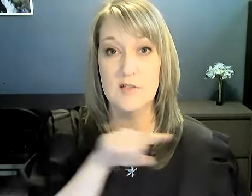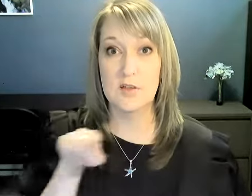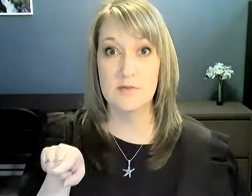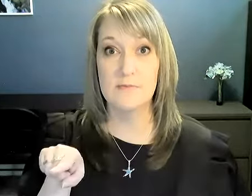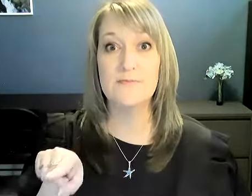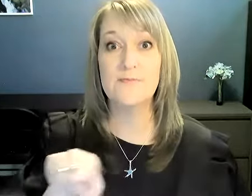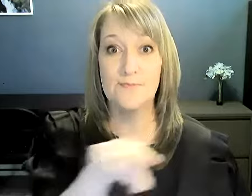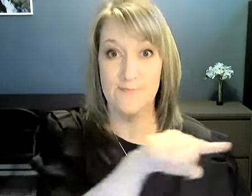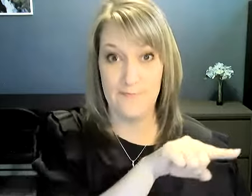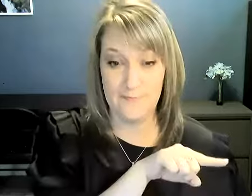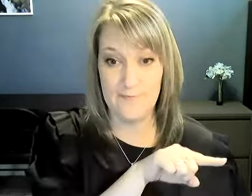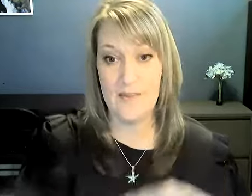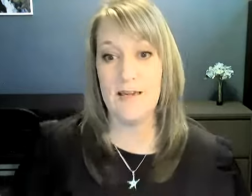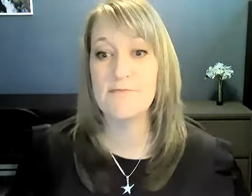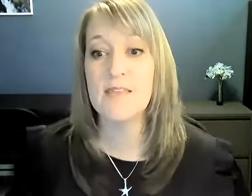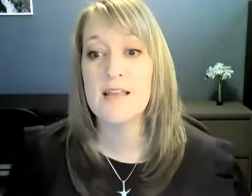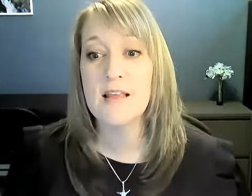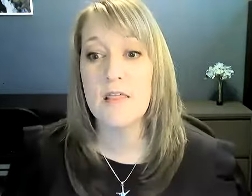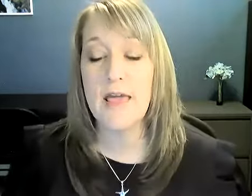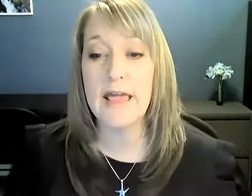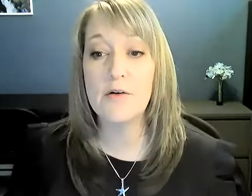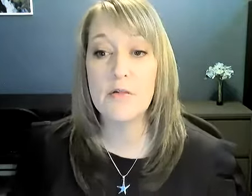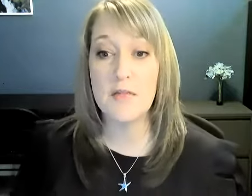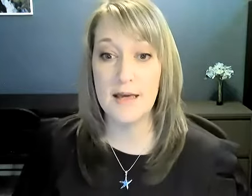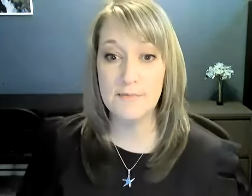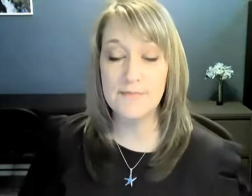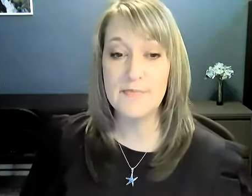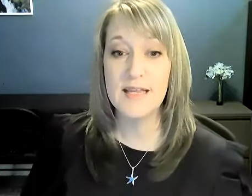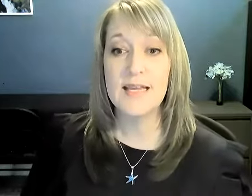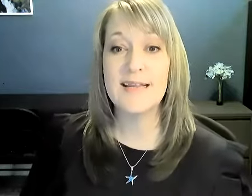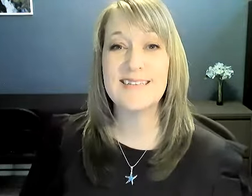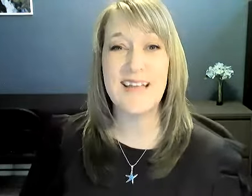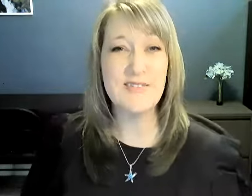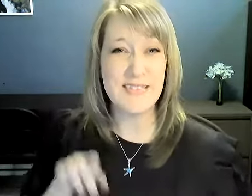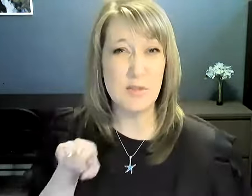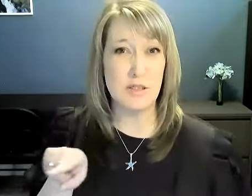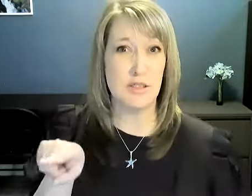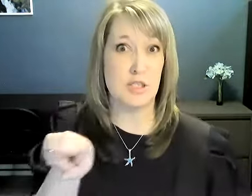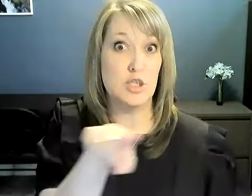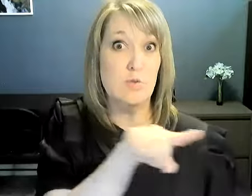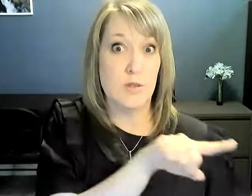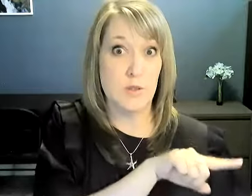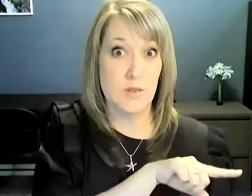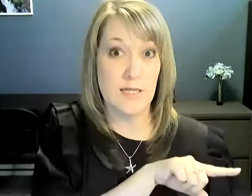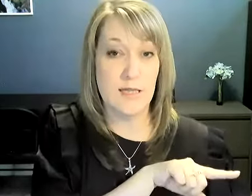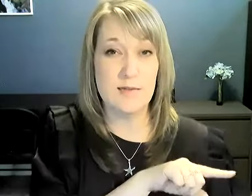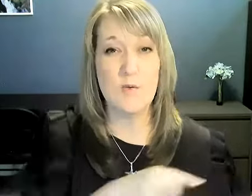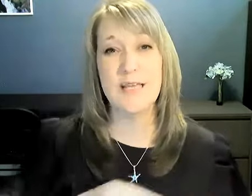circle. Okay. They or them is kind of similar to you plural, like this, only